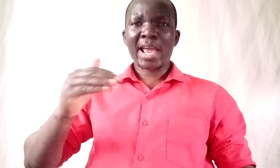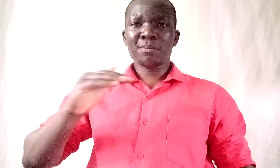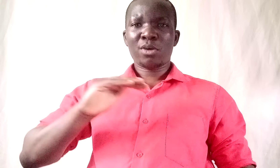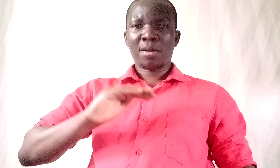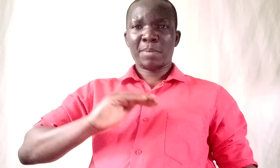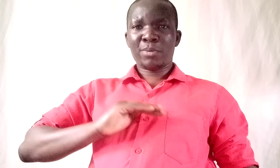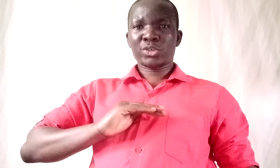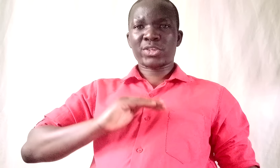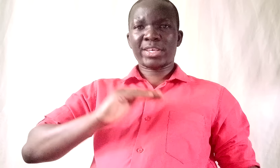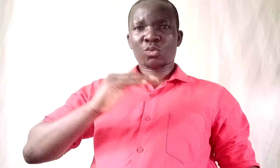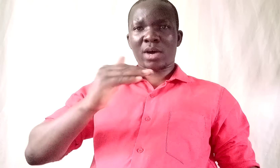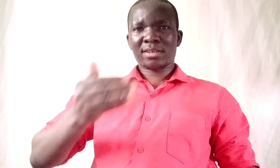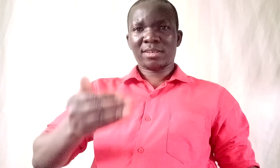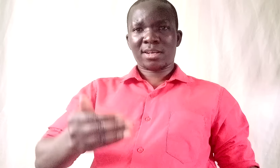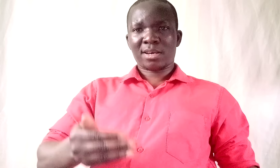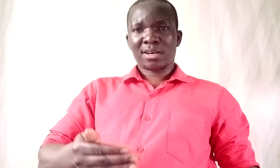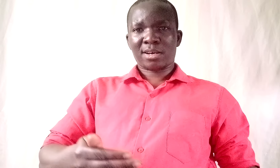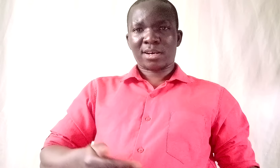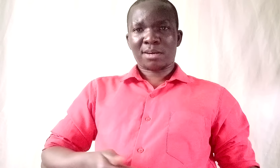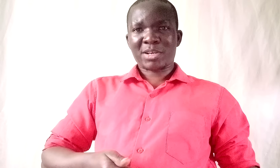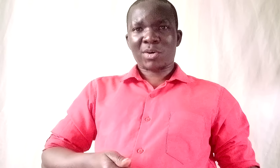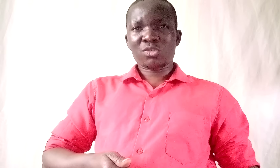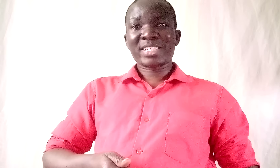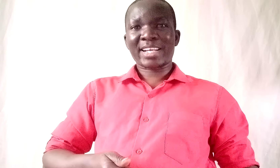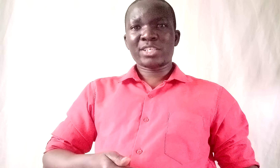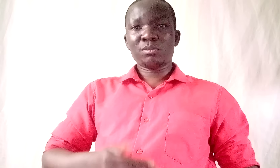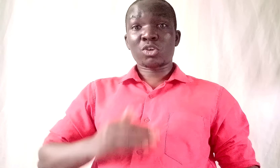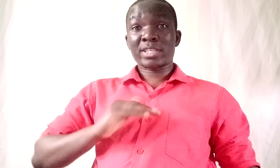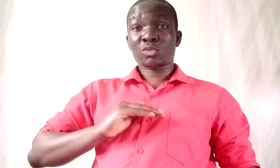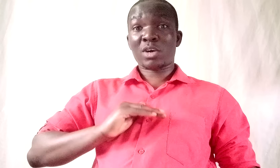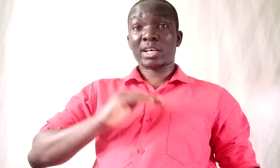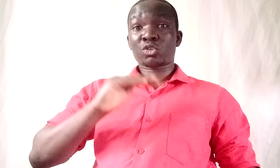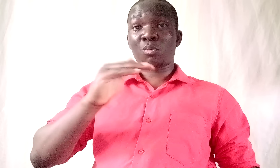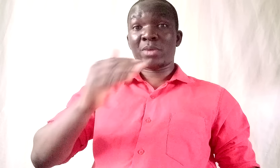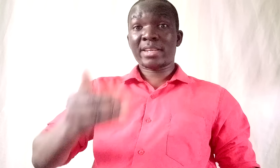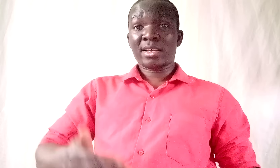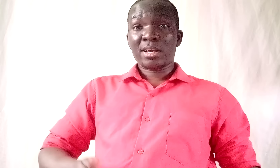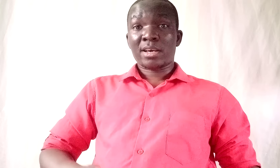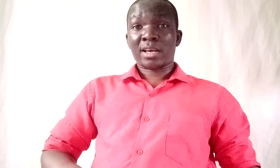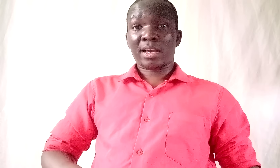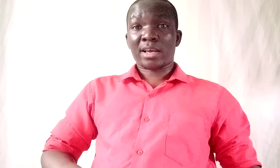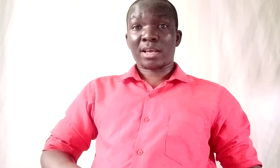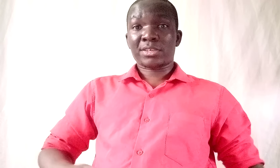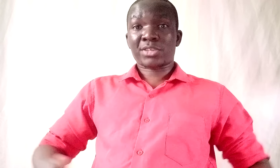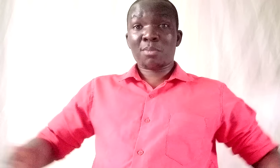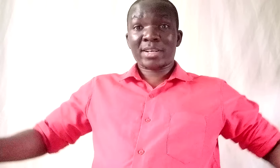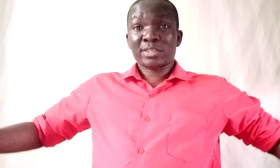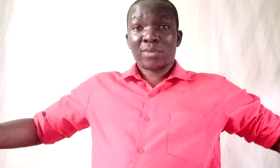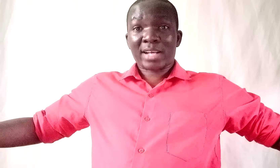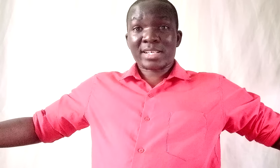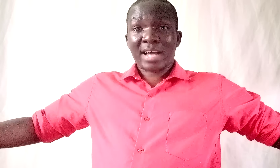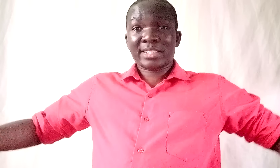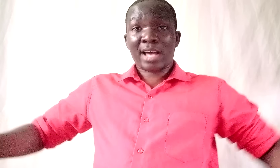Sometimes people use this one, but I want to discourage you because this one can also mean someone is fat and is